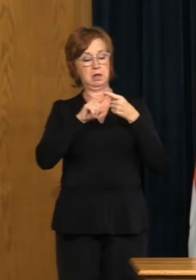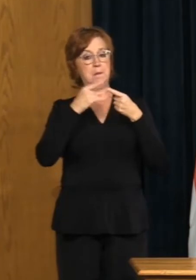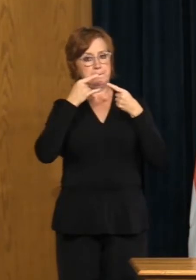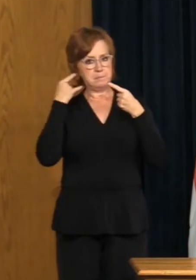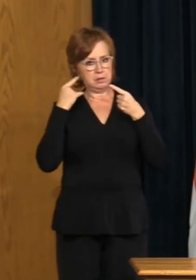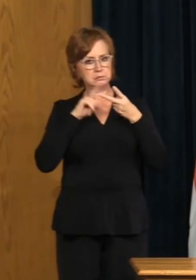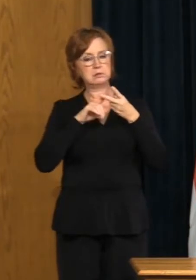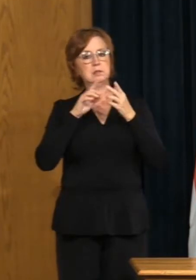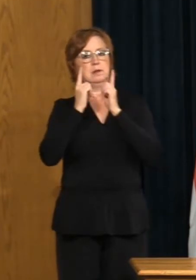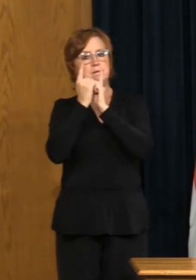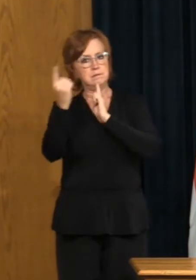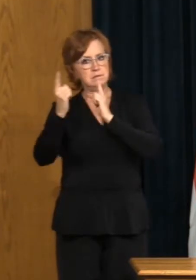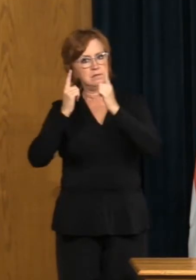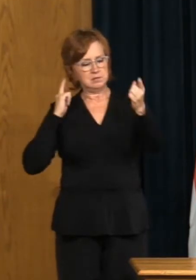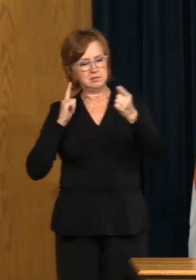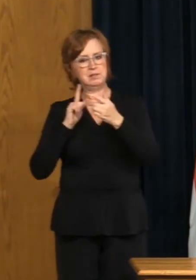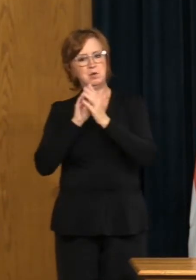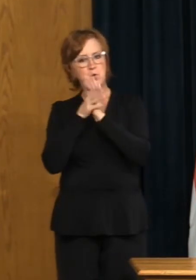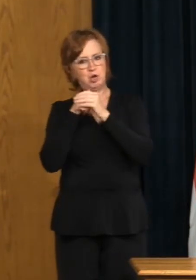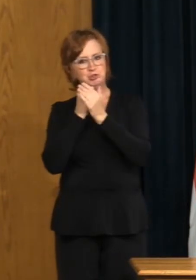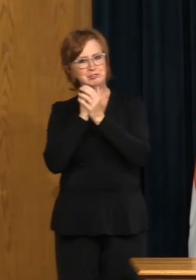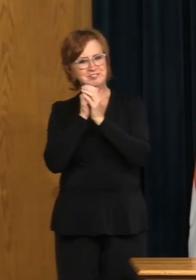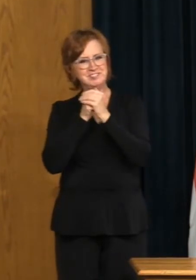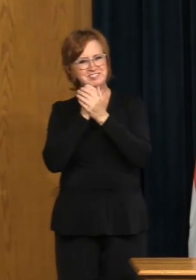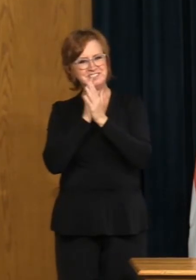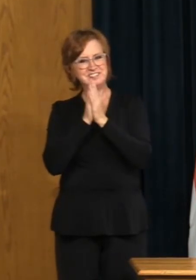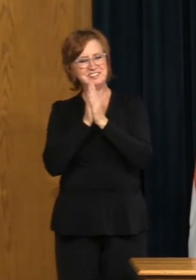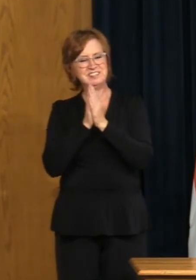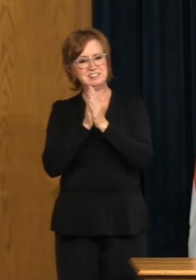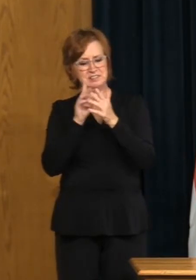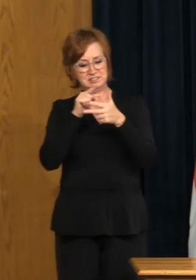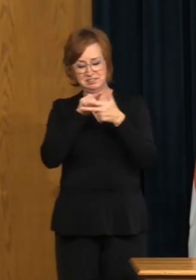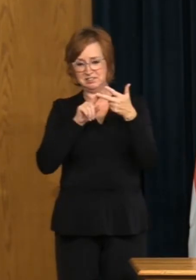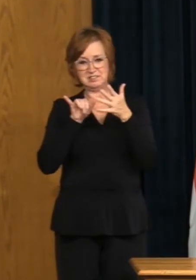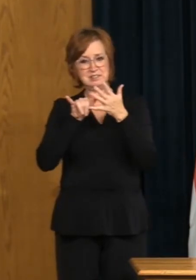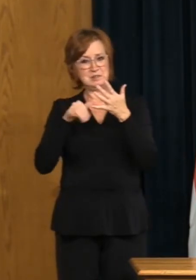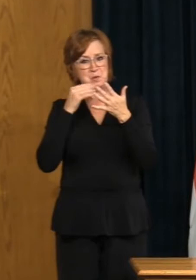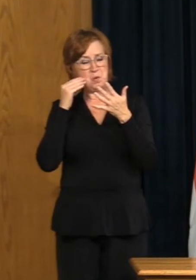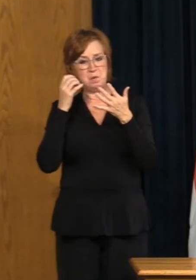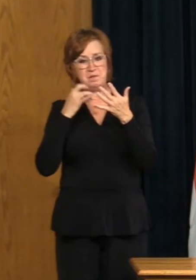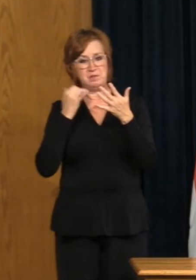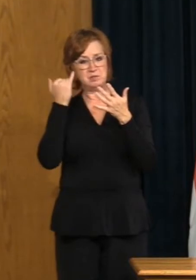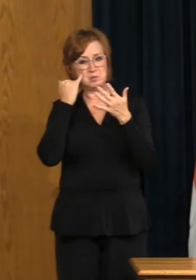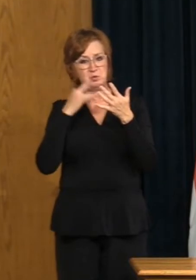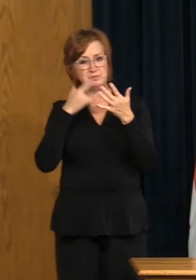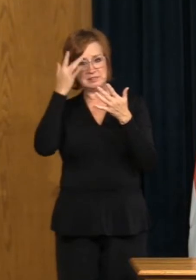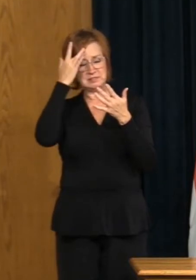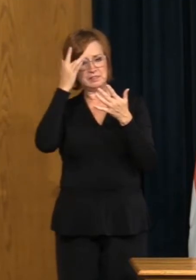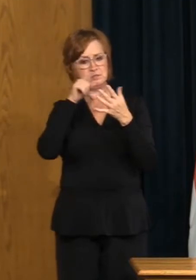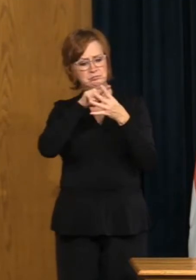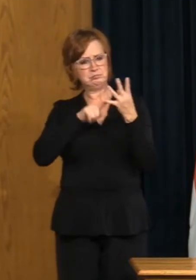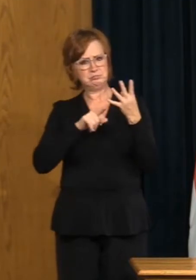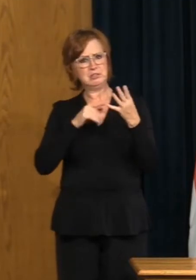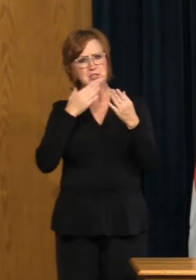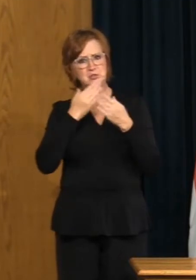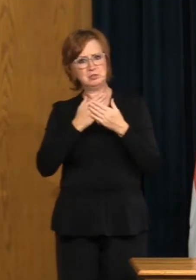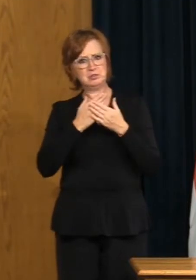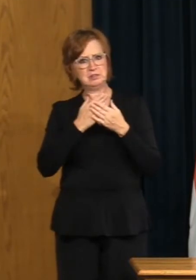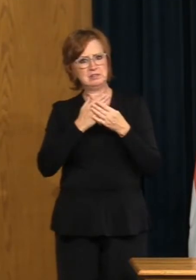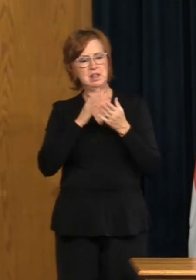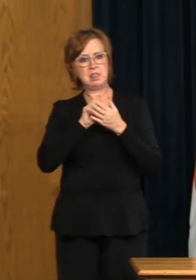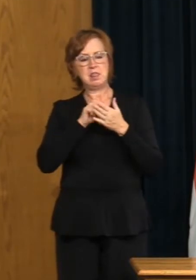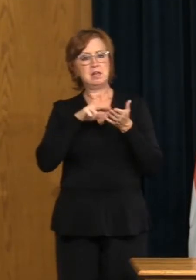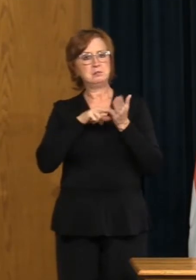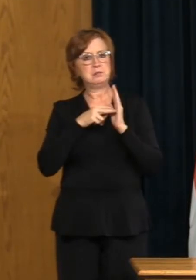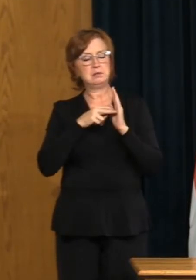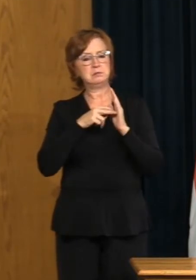hand washing, staying home when you're sick, it's worked well for us so far. It's kept, and what it says is that I'm keeping myself safe,